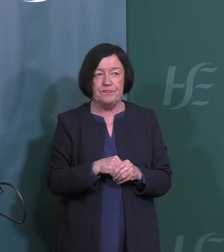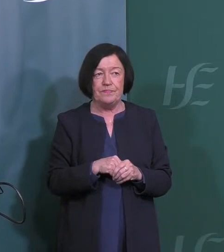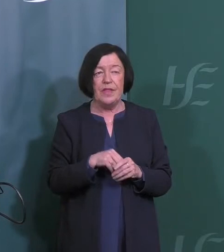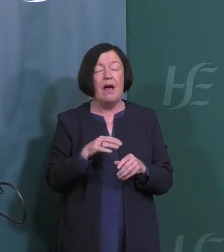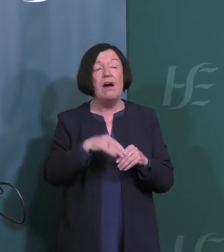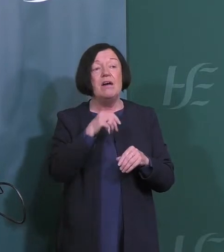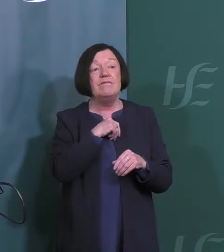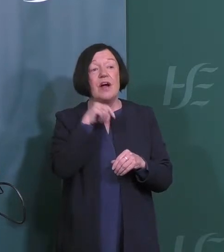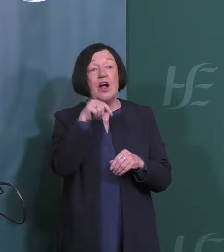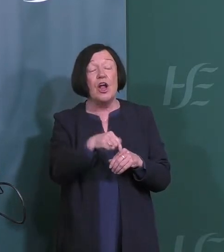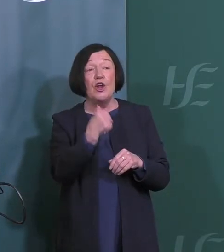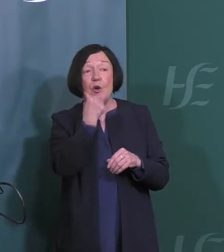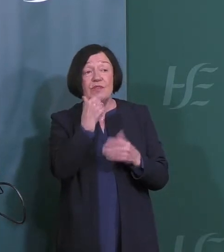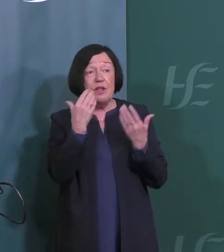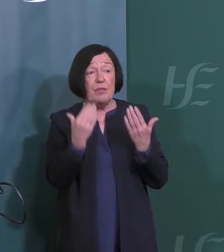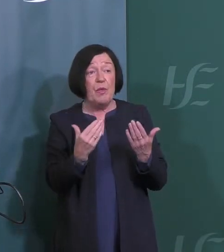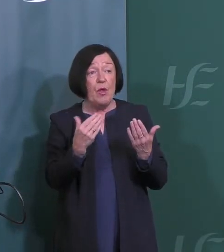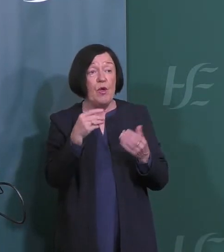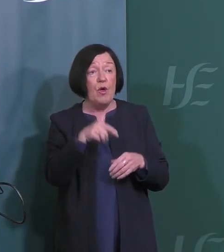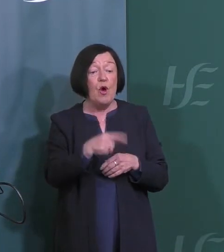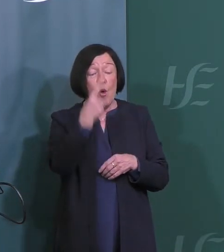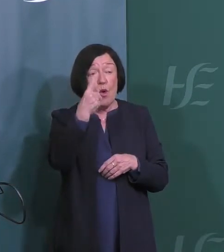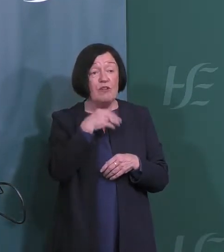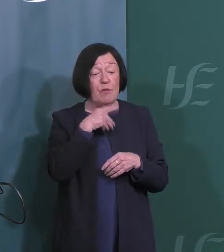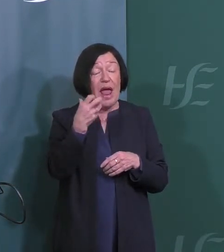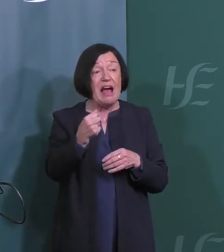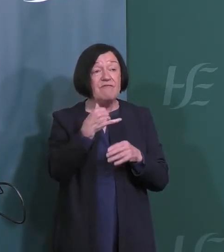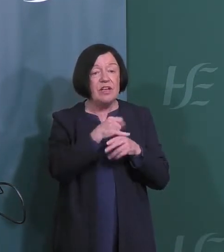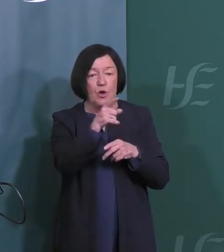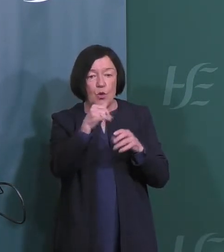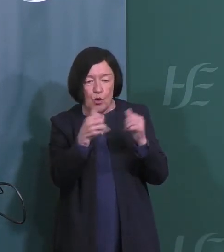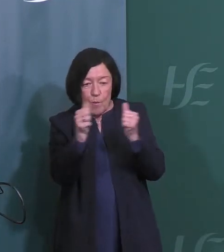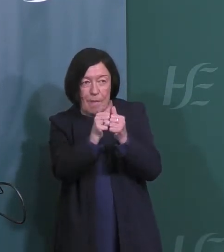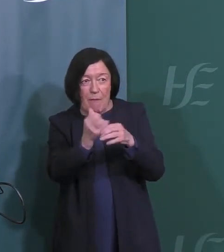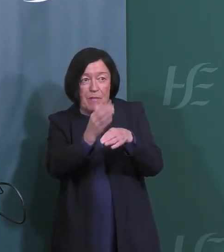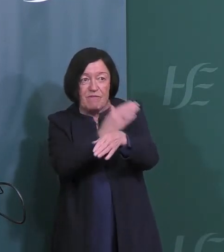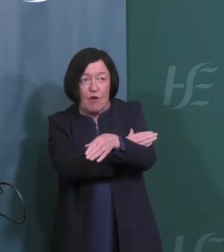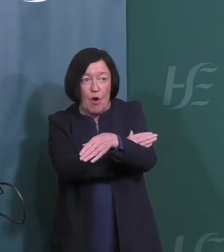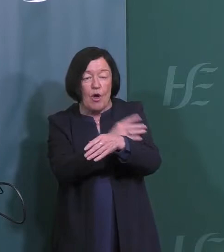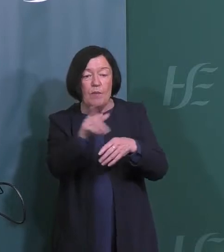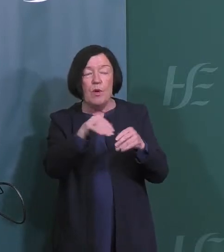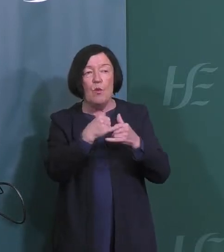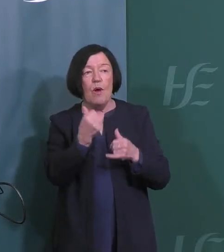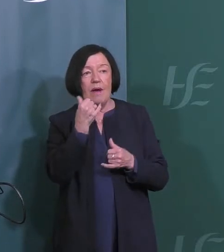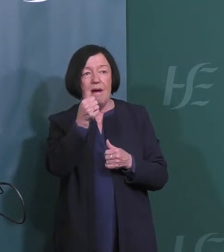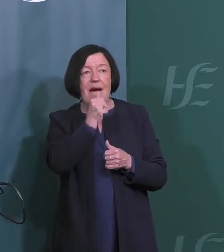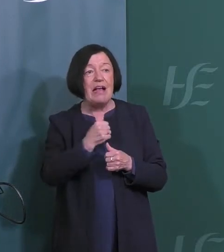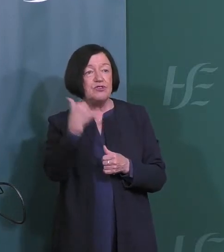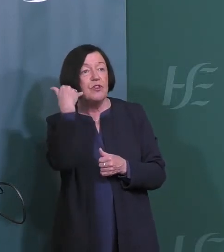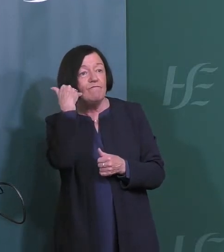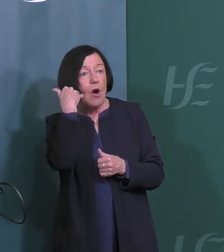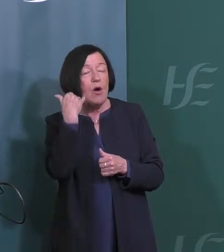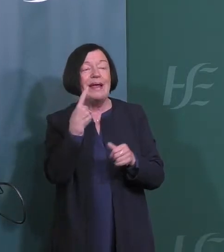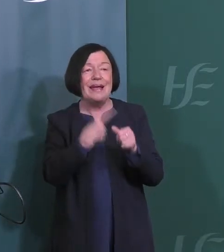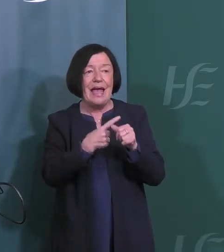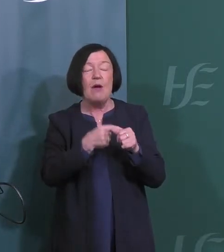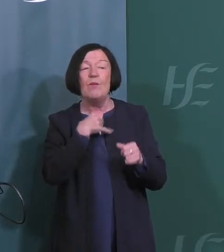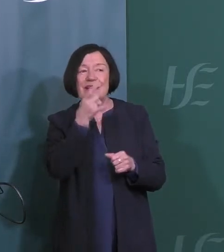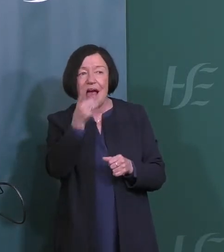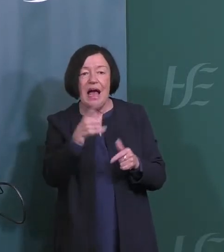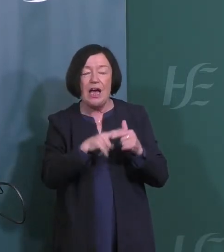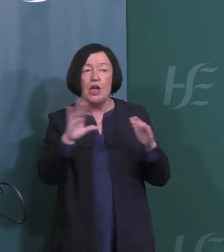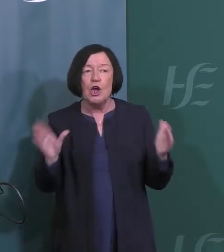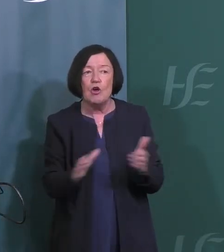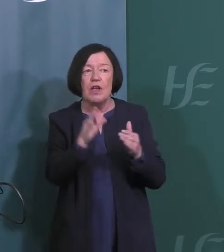Of our index cases at the moment, one of the challenges we do have in tracing is people answering the phone. So again, we would ask and